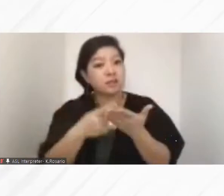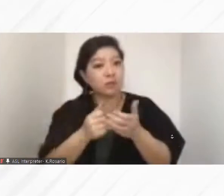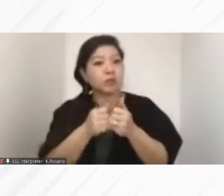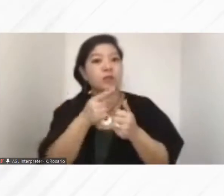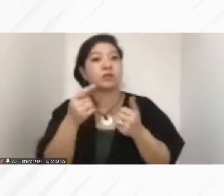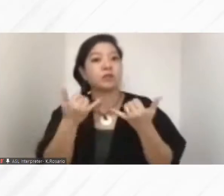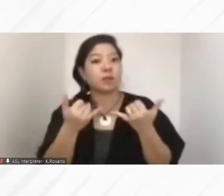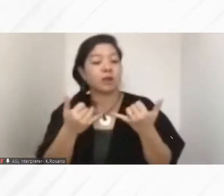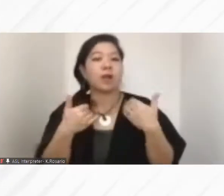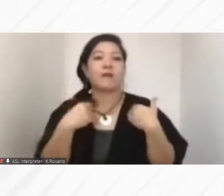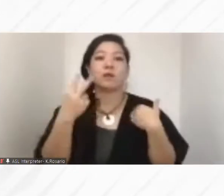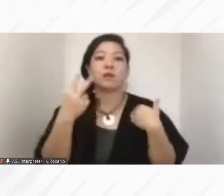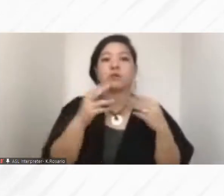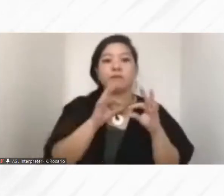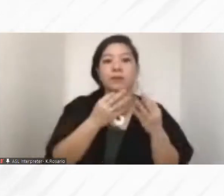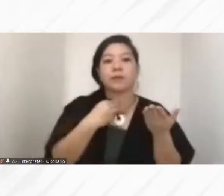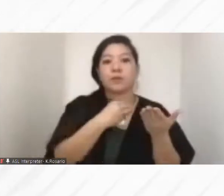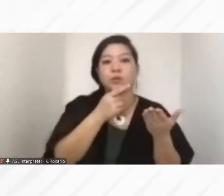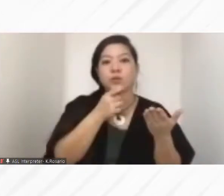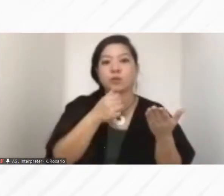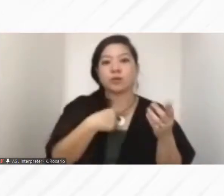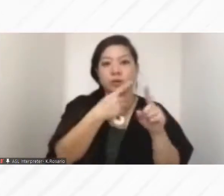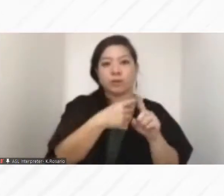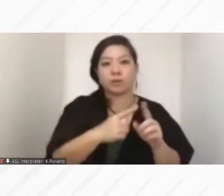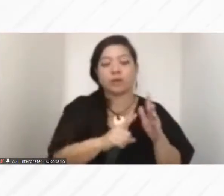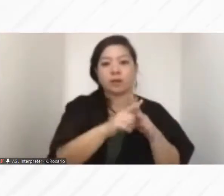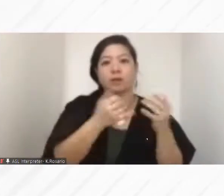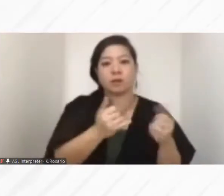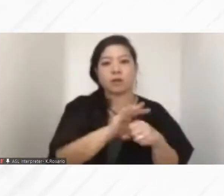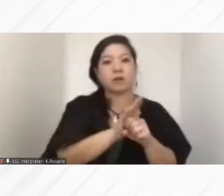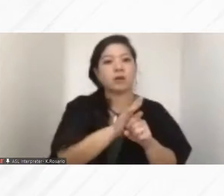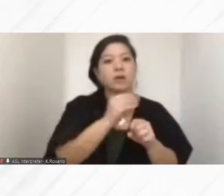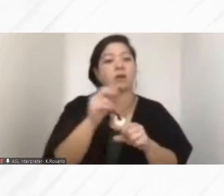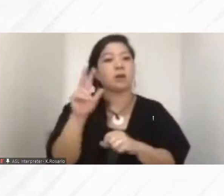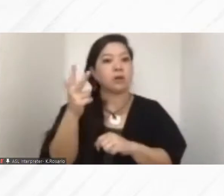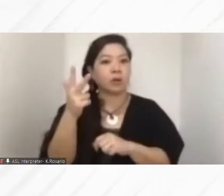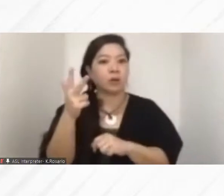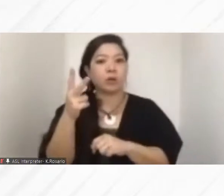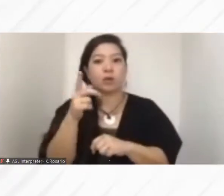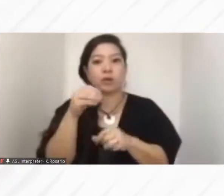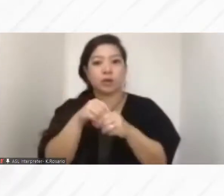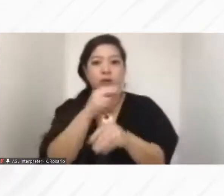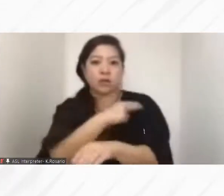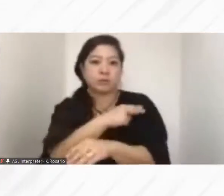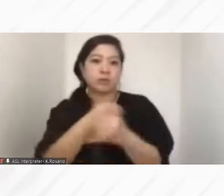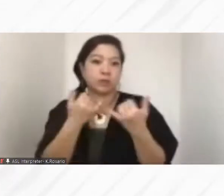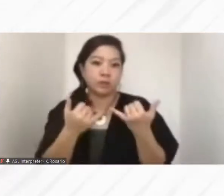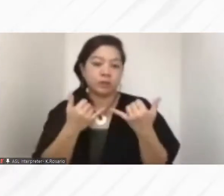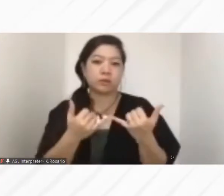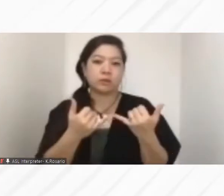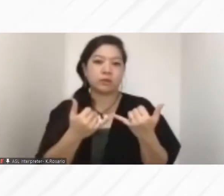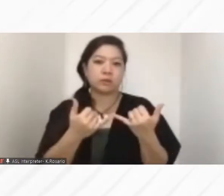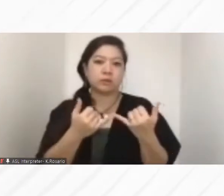have 2 relatives who've been diagnosed with COVID-19 and a third that is in the hospital. The